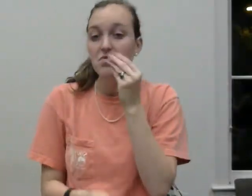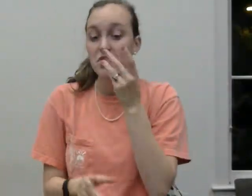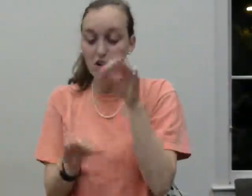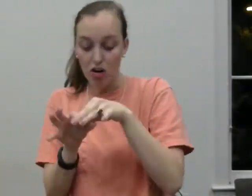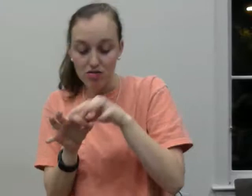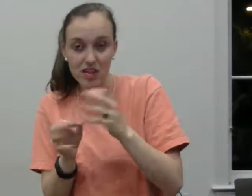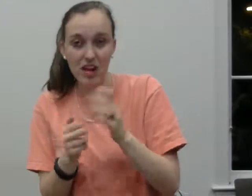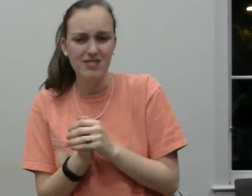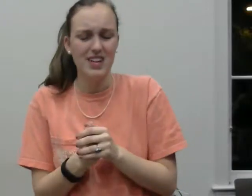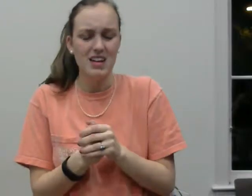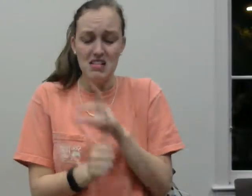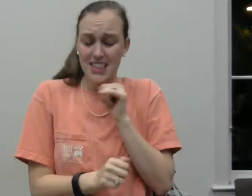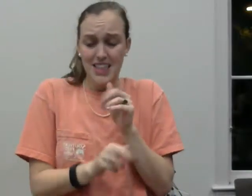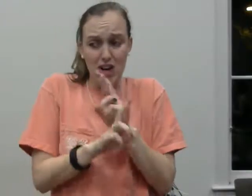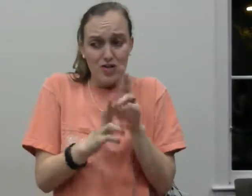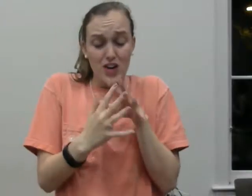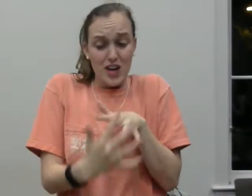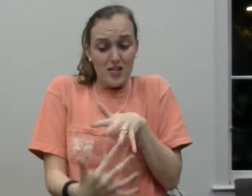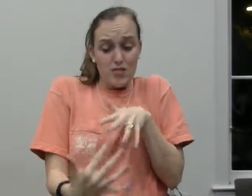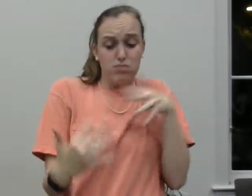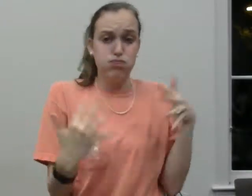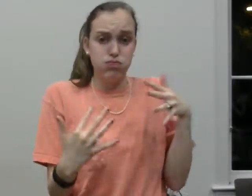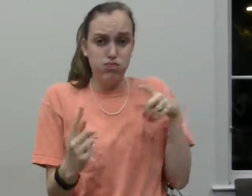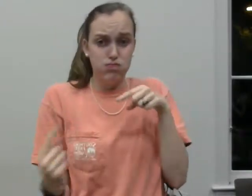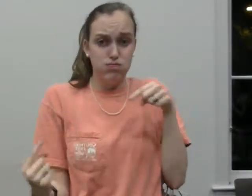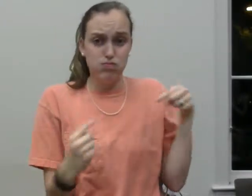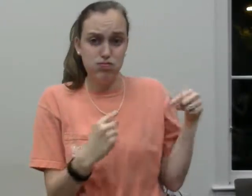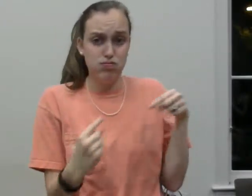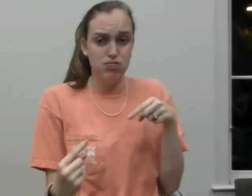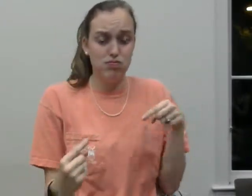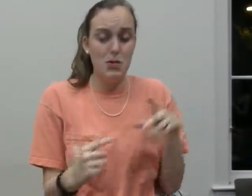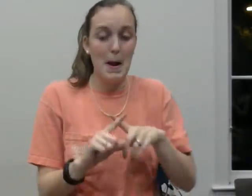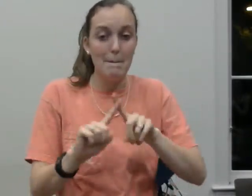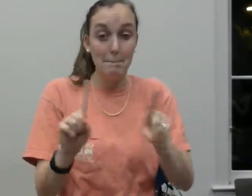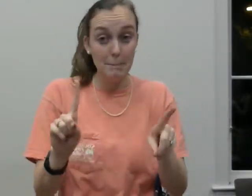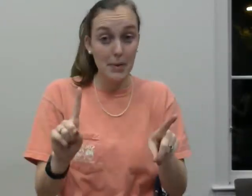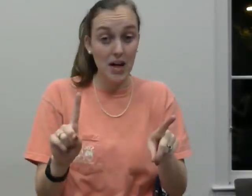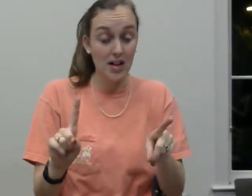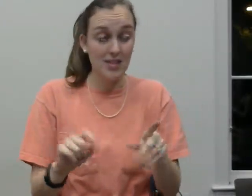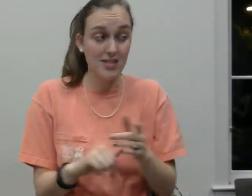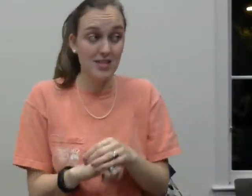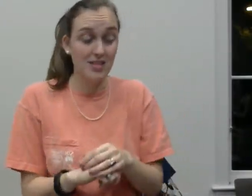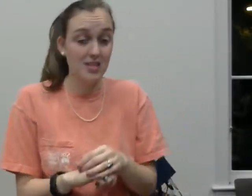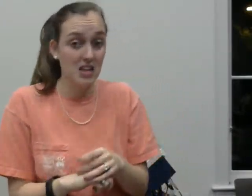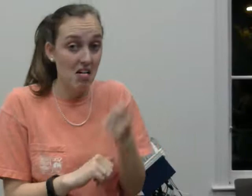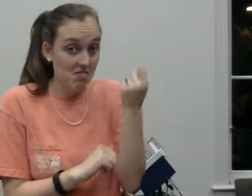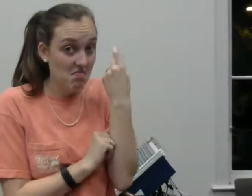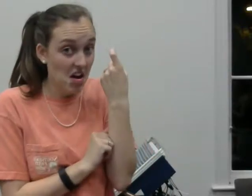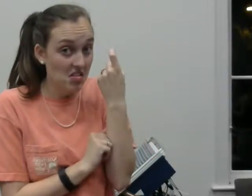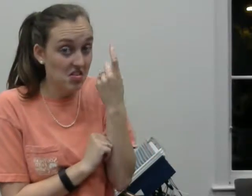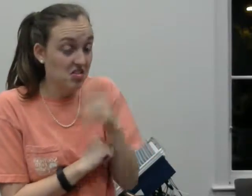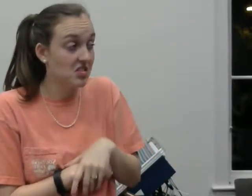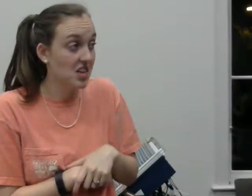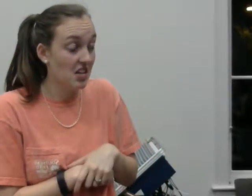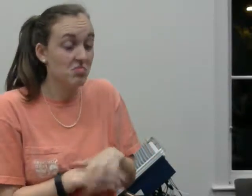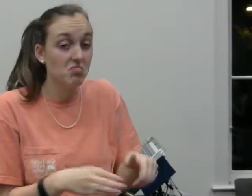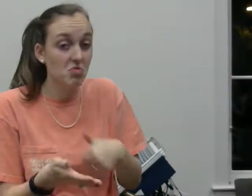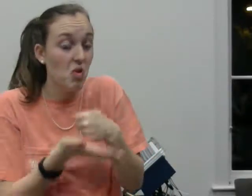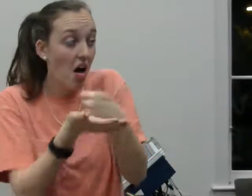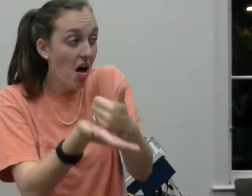rebel or anything yet, but we started to see some of the people going, whoa, you might have been overreacting to the Tea Party. We got your back. Number